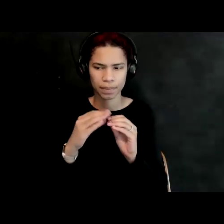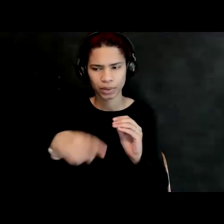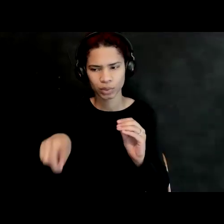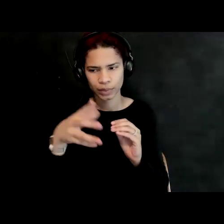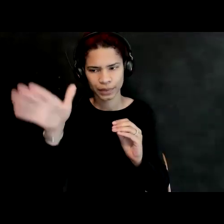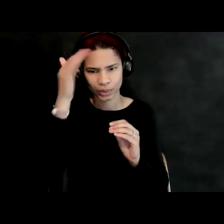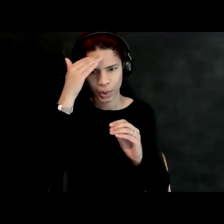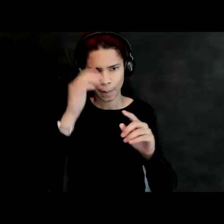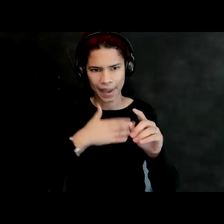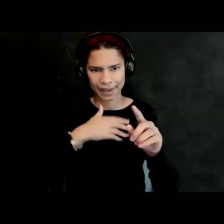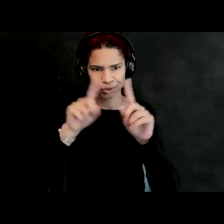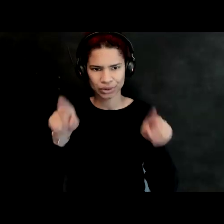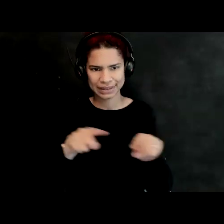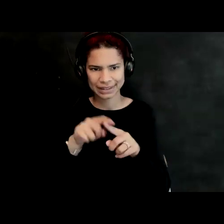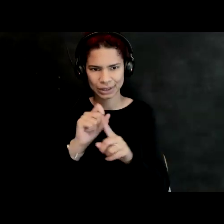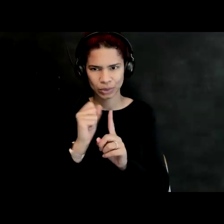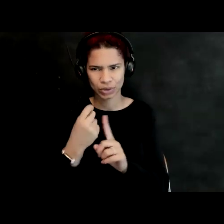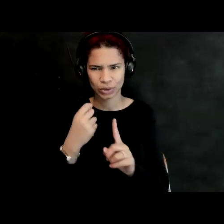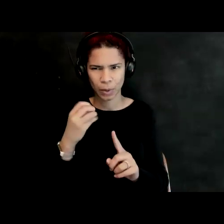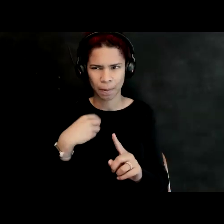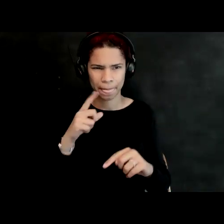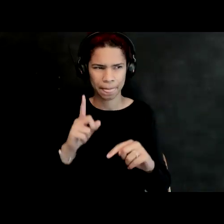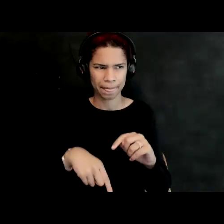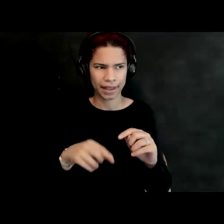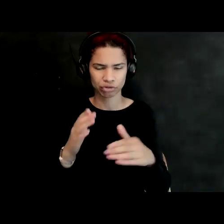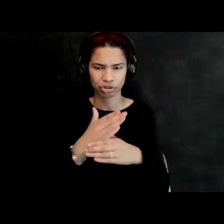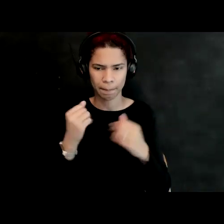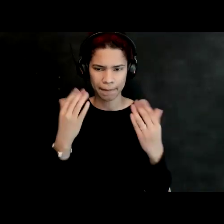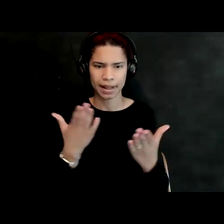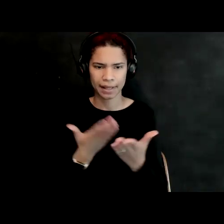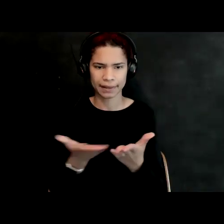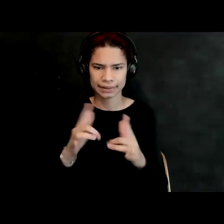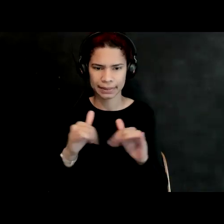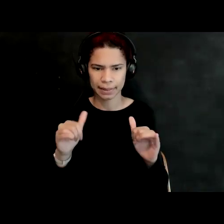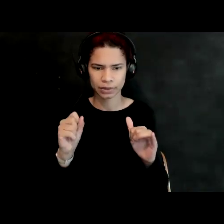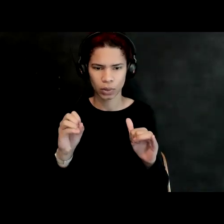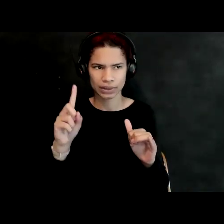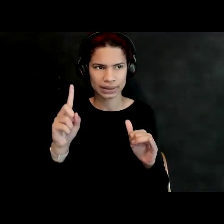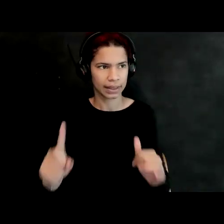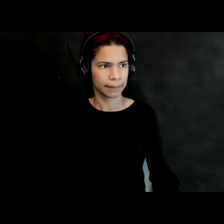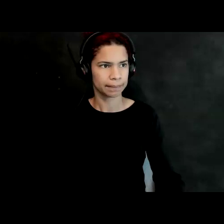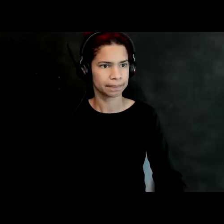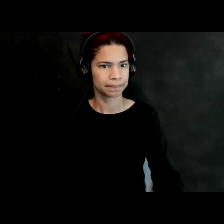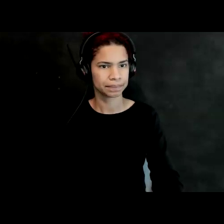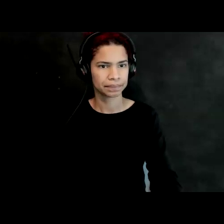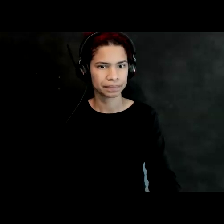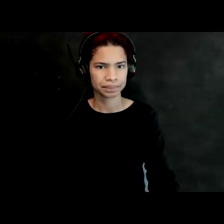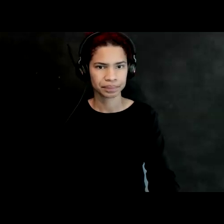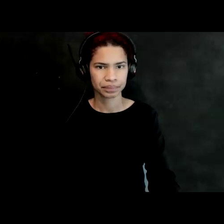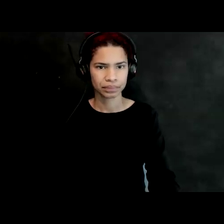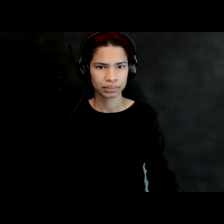screen situation, so I can't really share multiple things at once, but I will, oh wait, but I can drop things in the